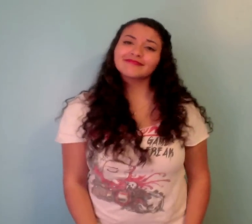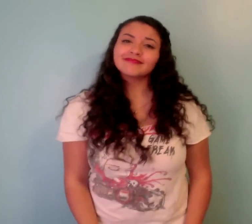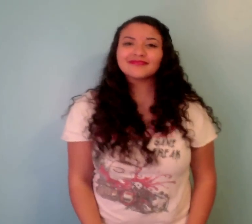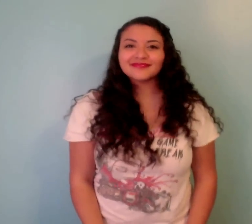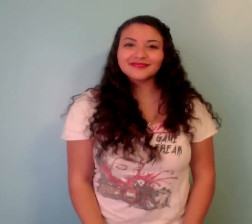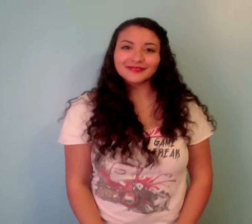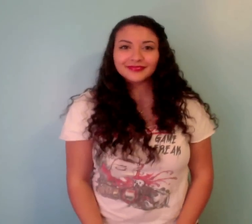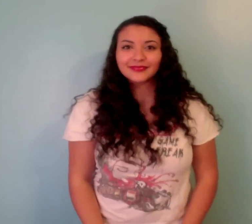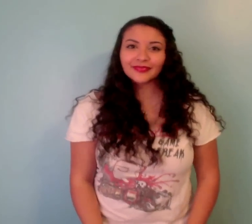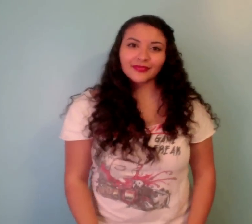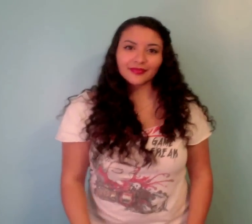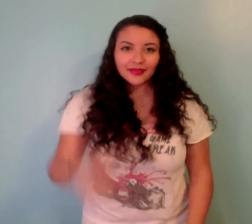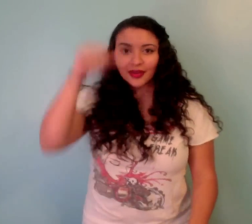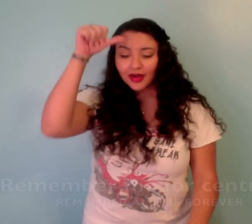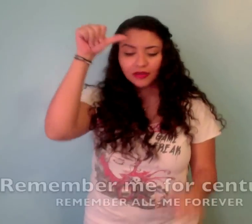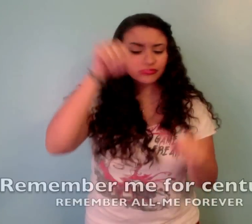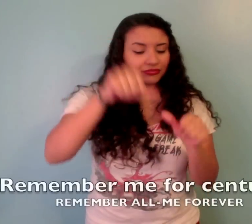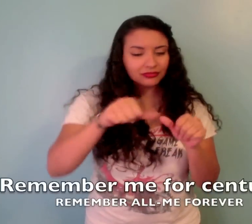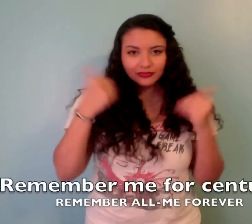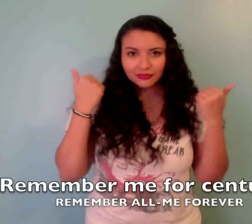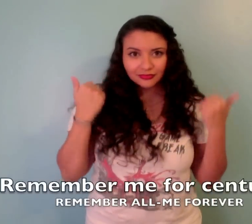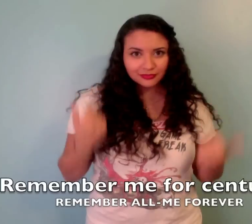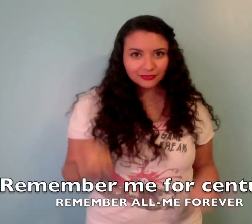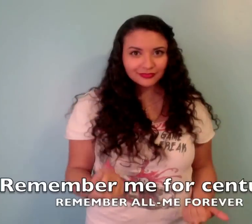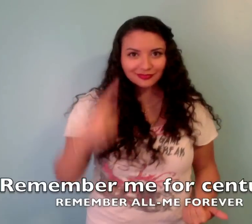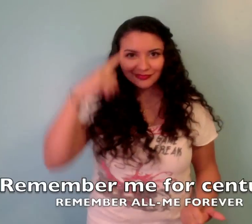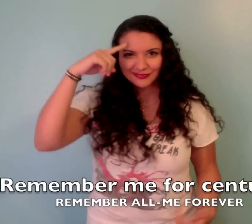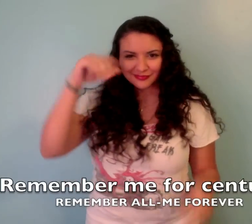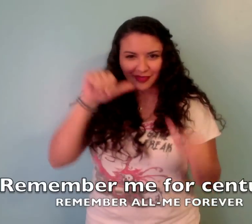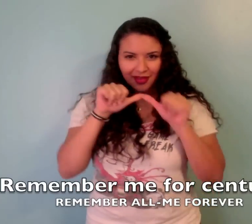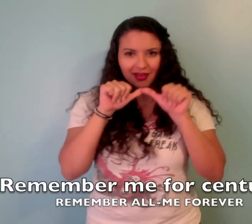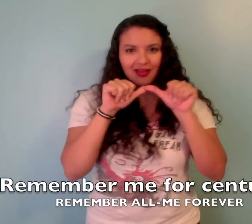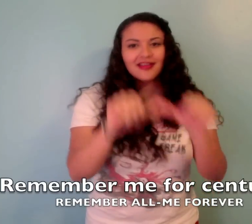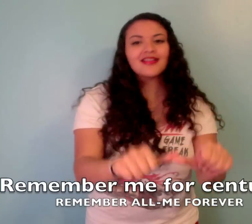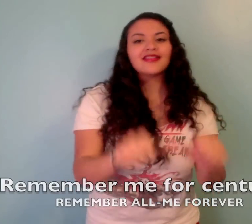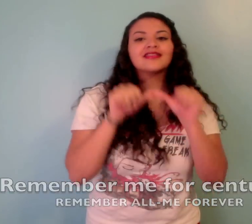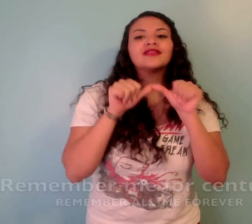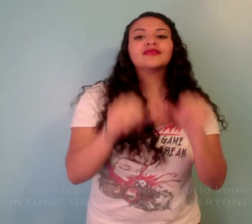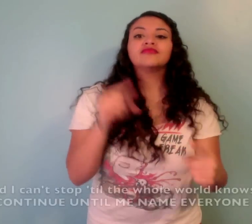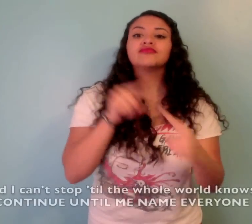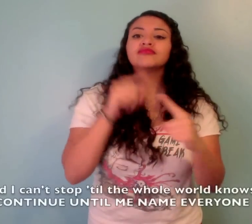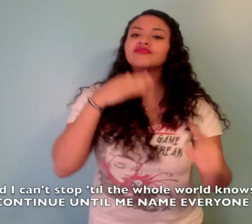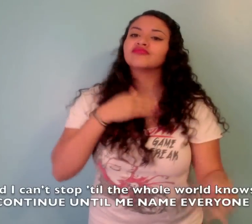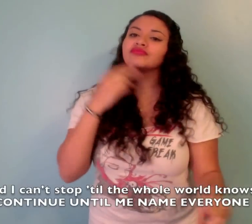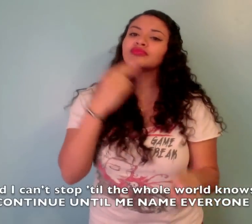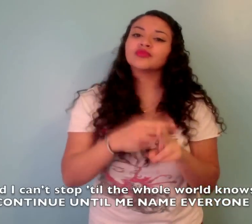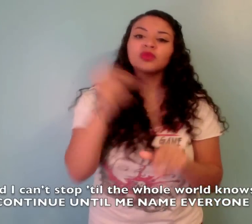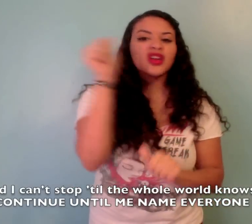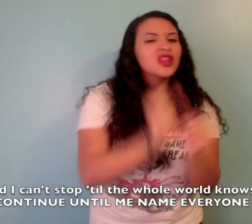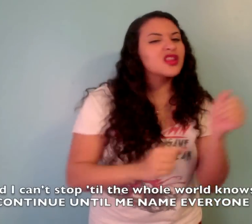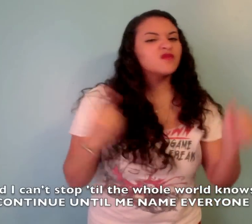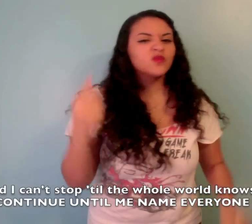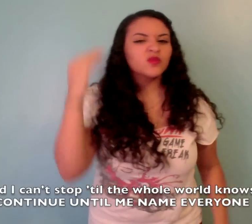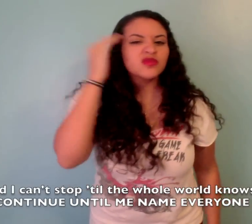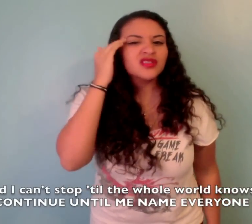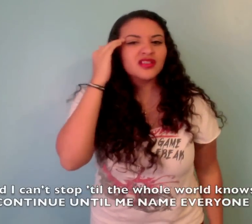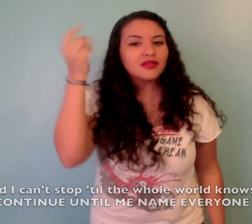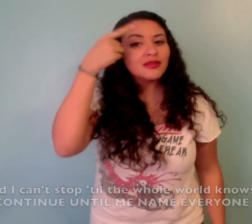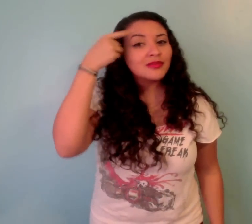Hey, hey Oh, hey Remember me for centuries I can't stop till the whole world knows my name Cause